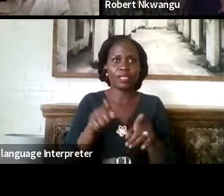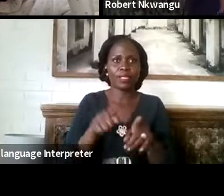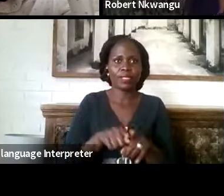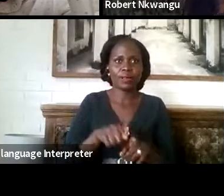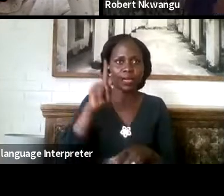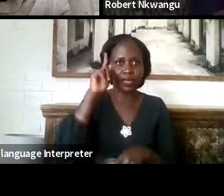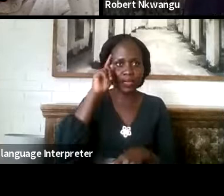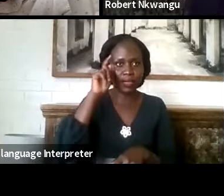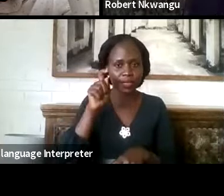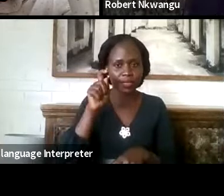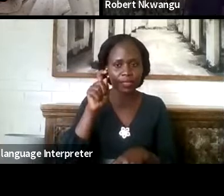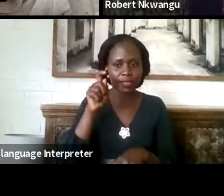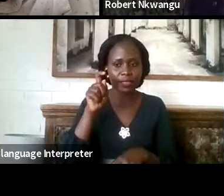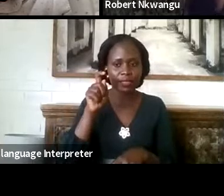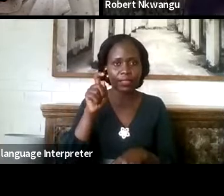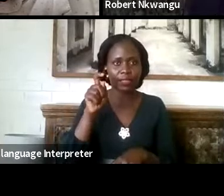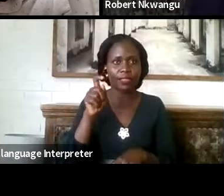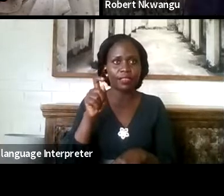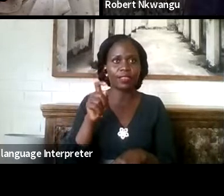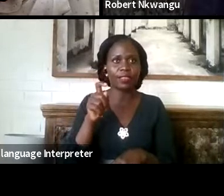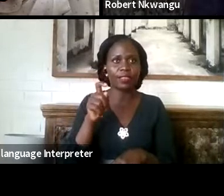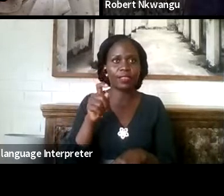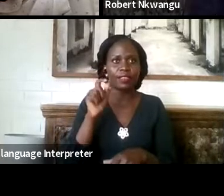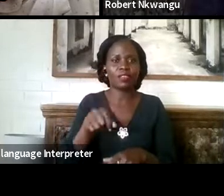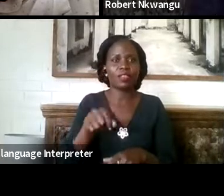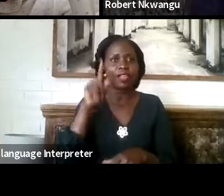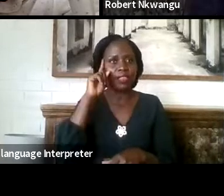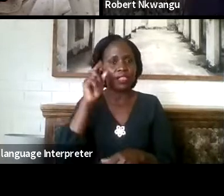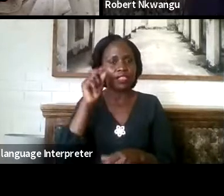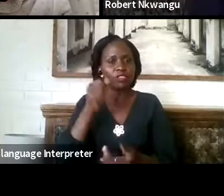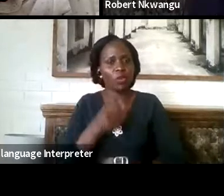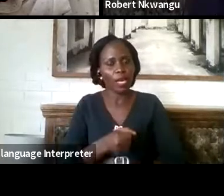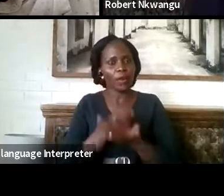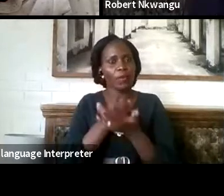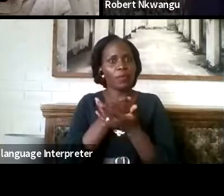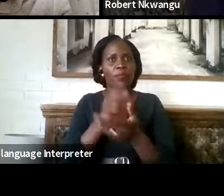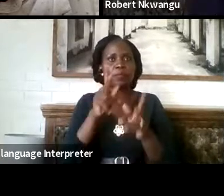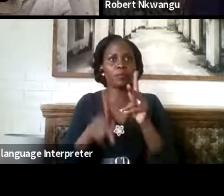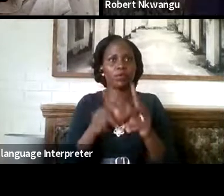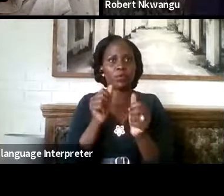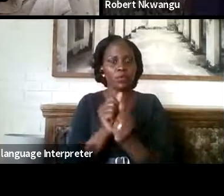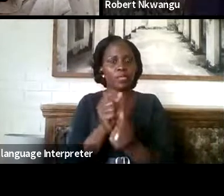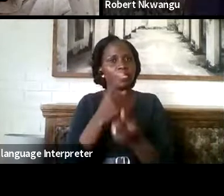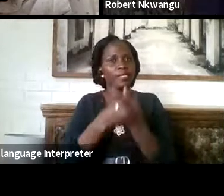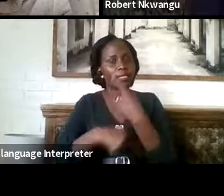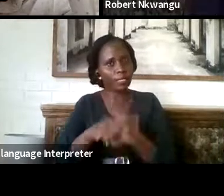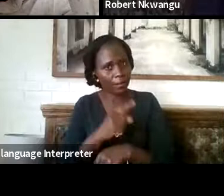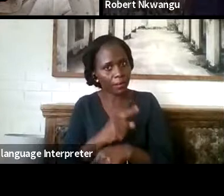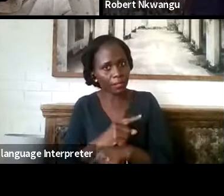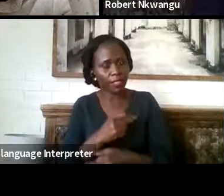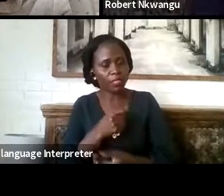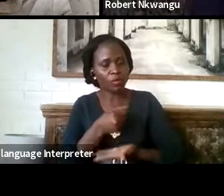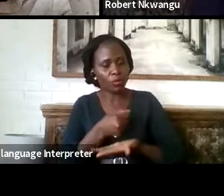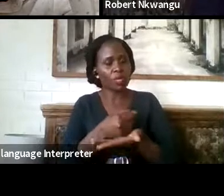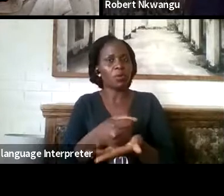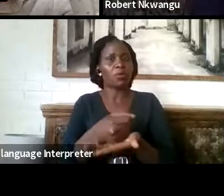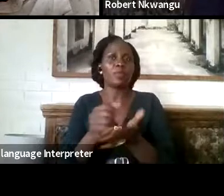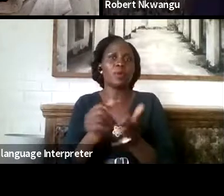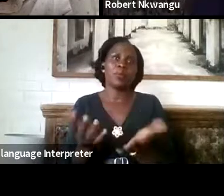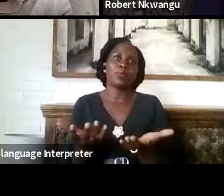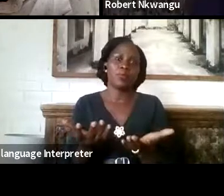to allow people with disabilities to have, as we say, access